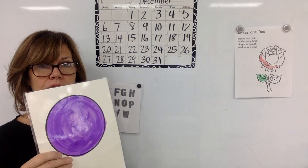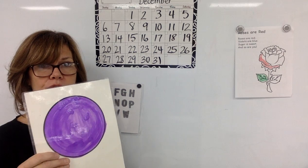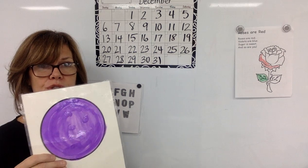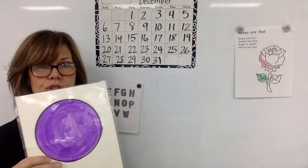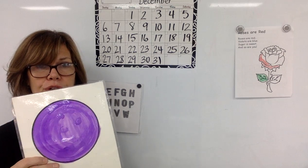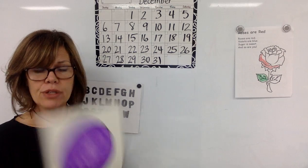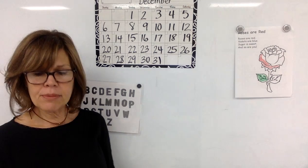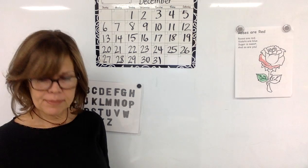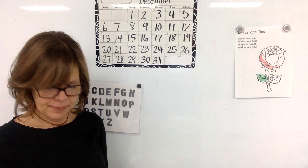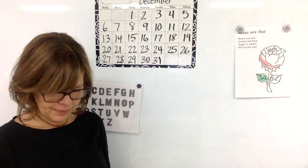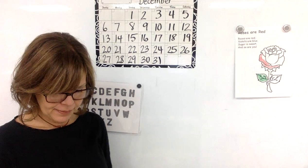circle,